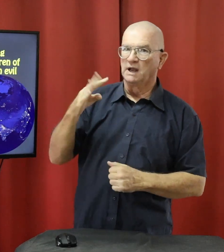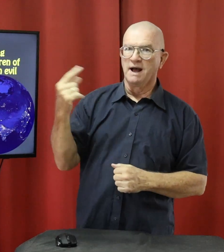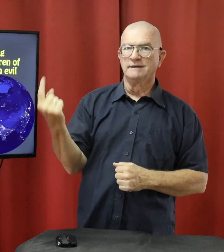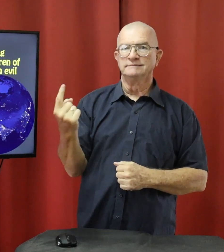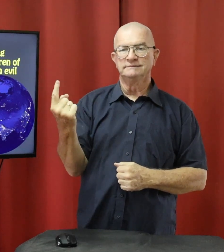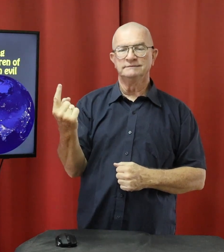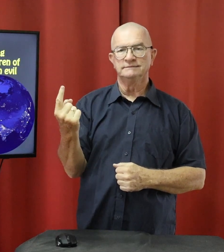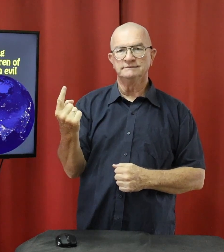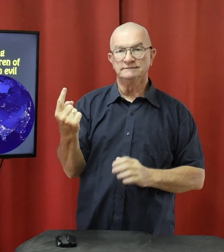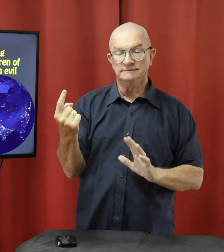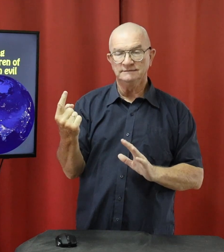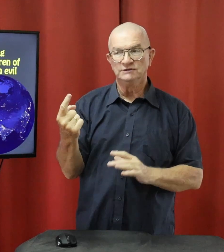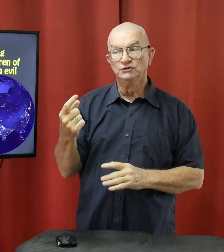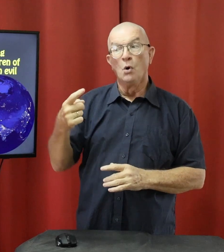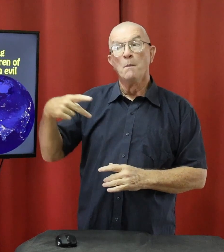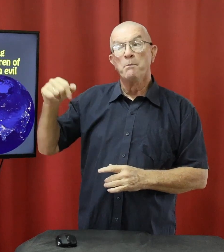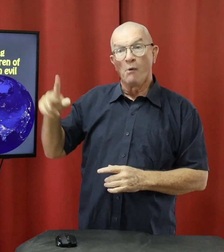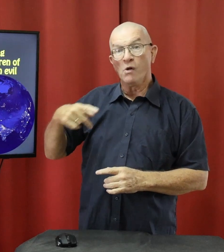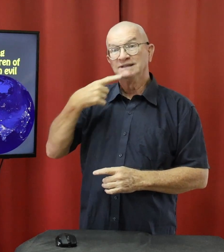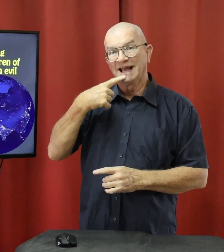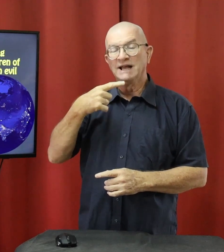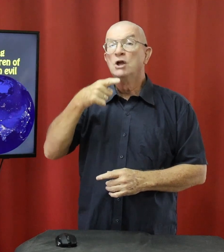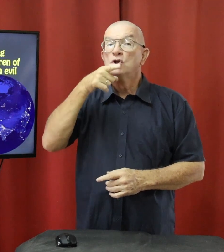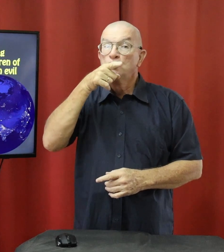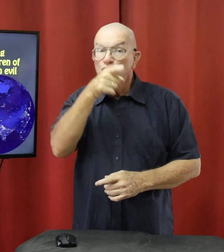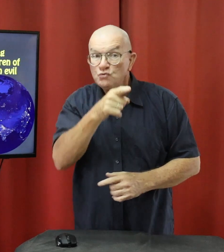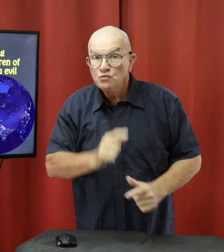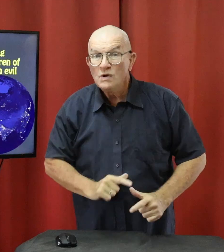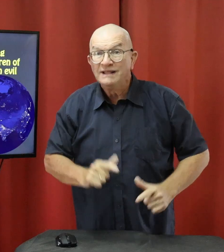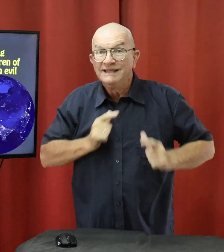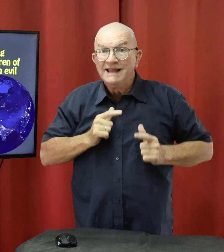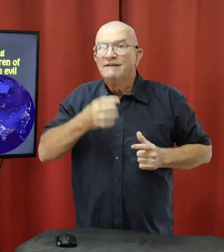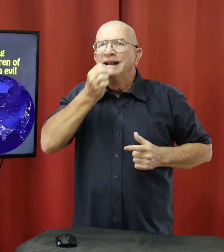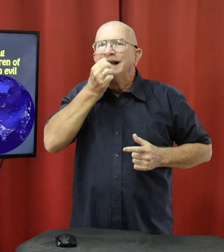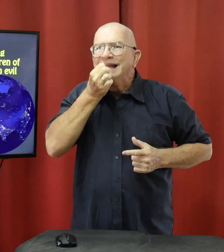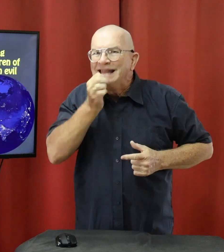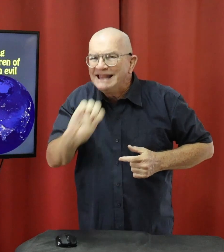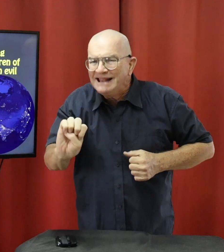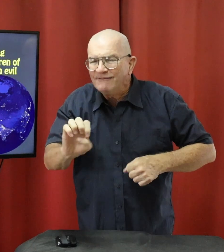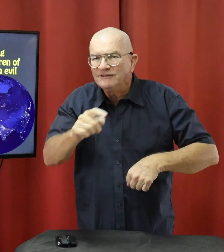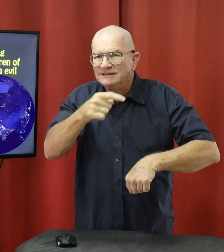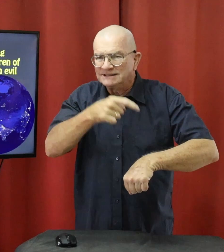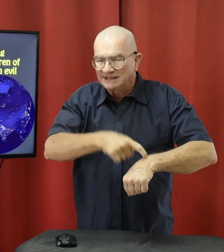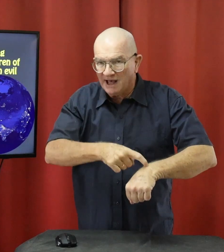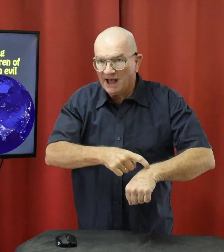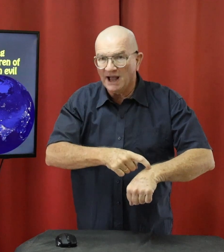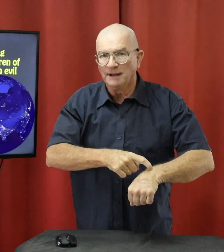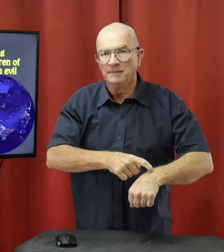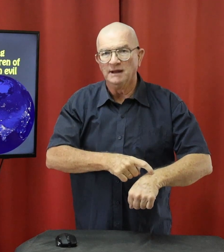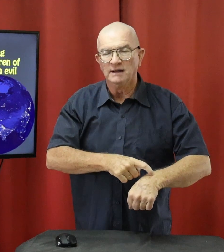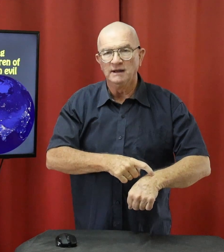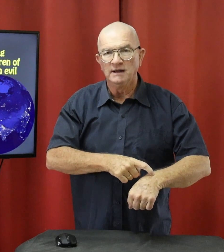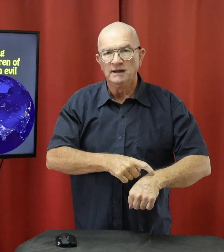and began to worship God only. So Paul is telling them, you are living in an evil time.